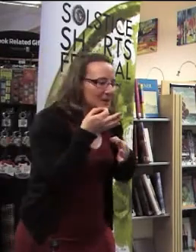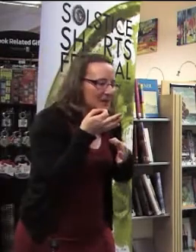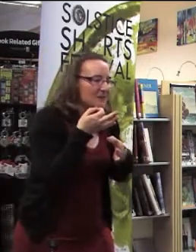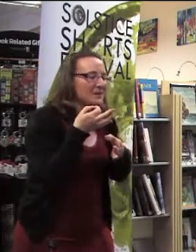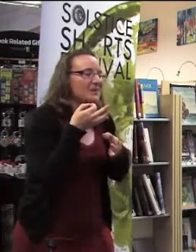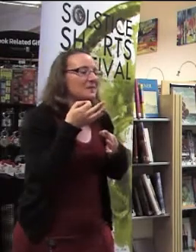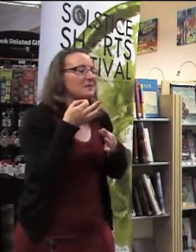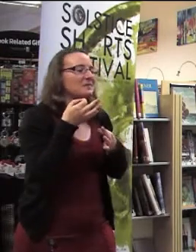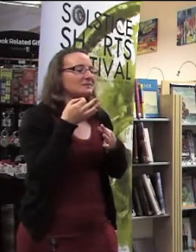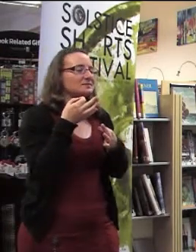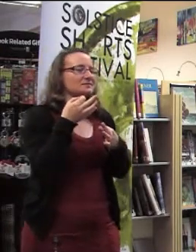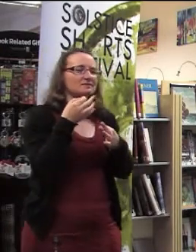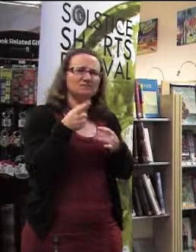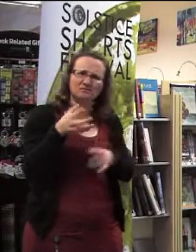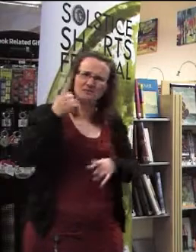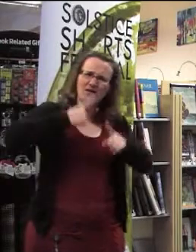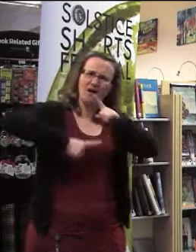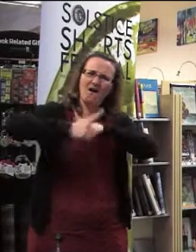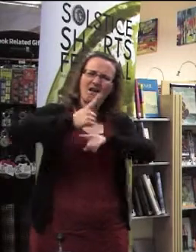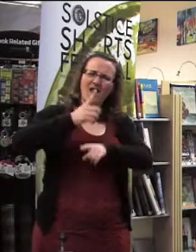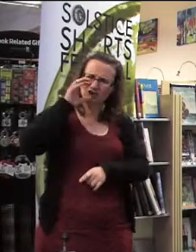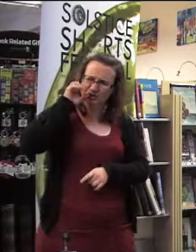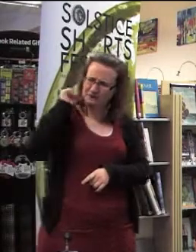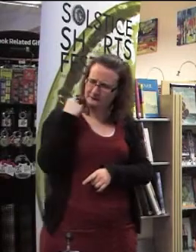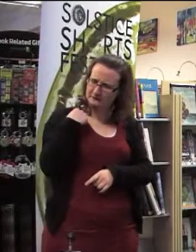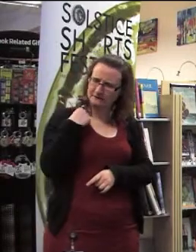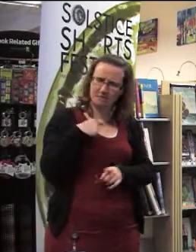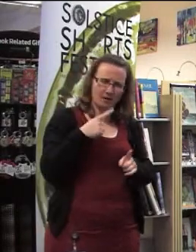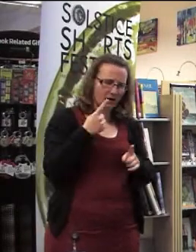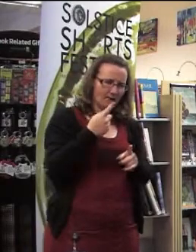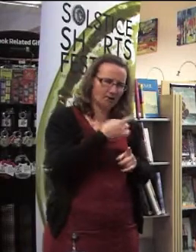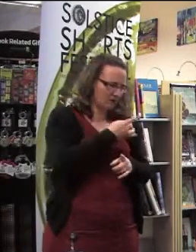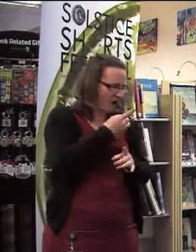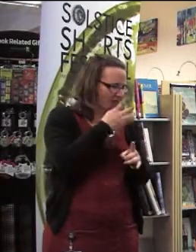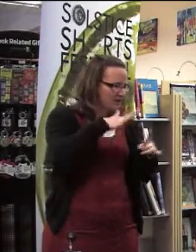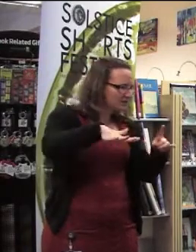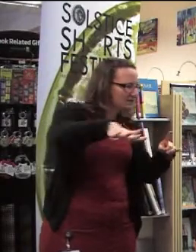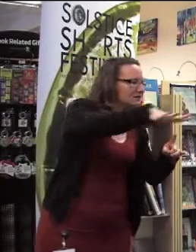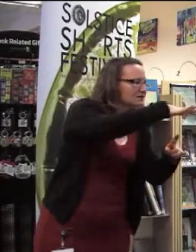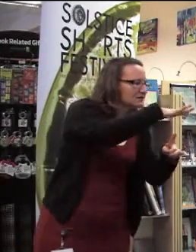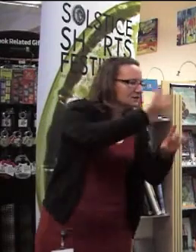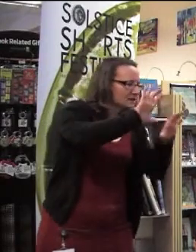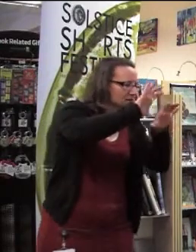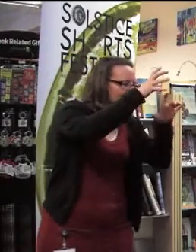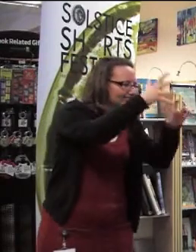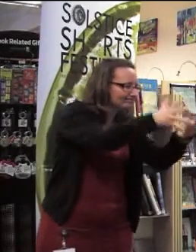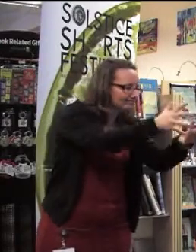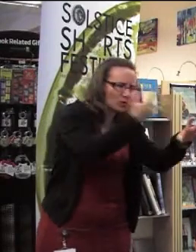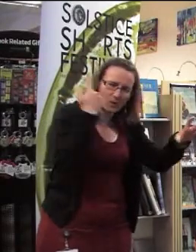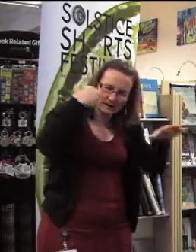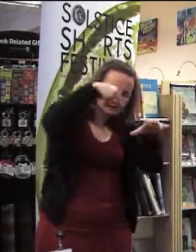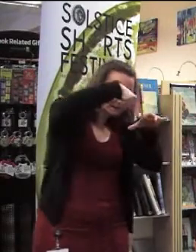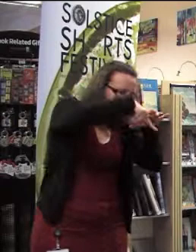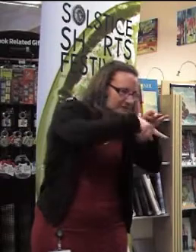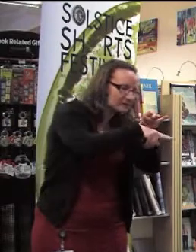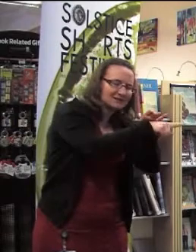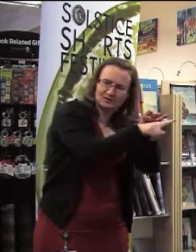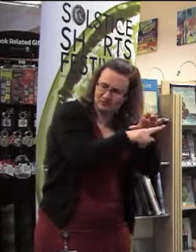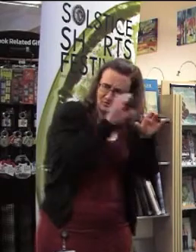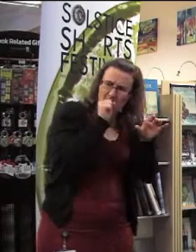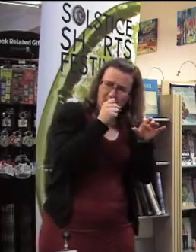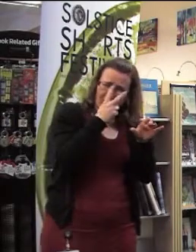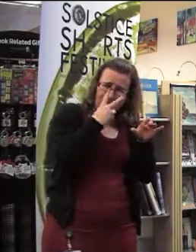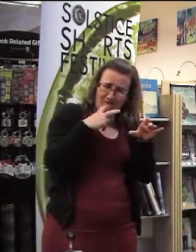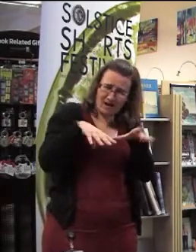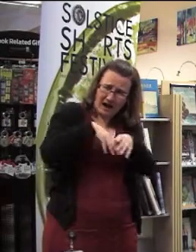Last year, at Brune-Bonnier, remember? You held my hand in that inner chamber, older than the